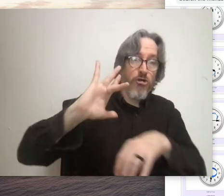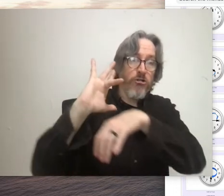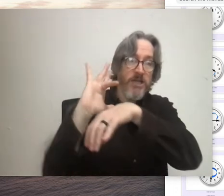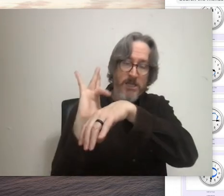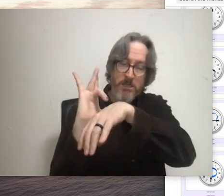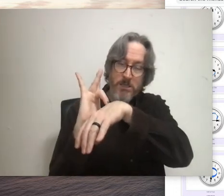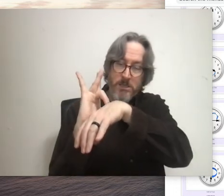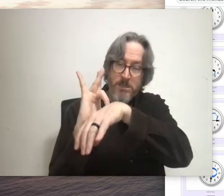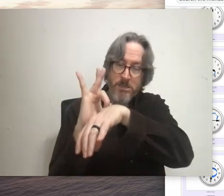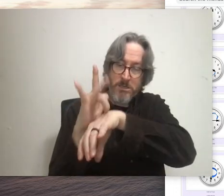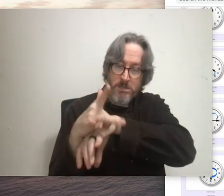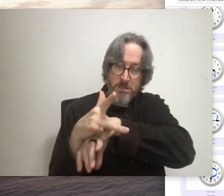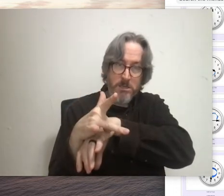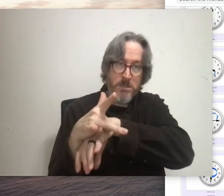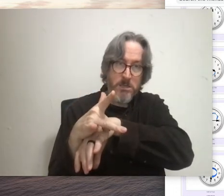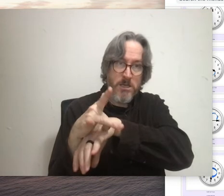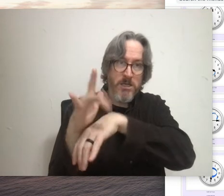Early,